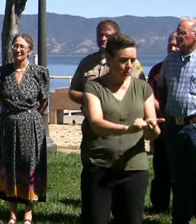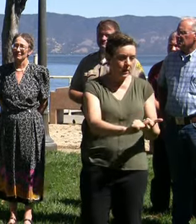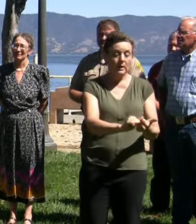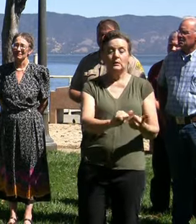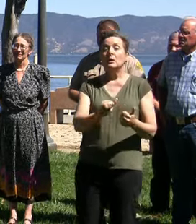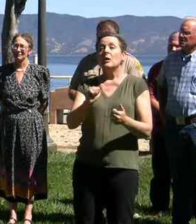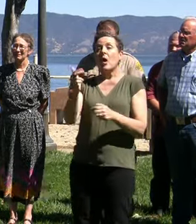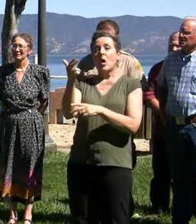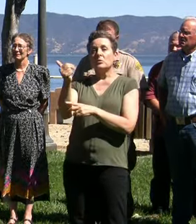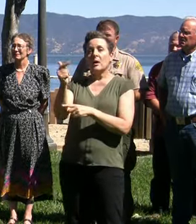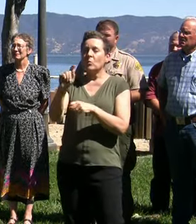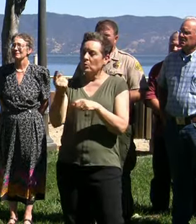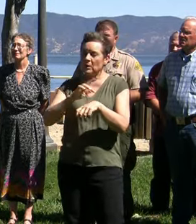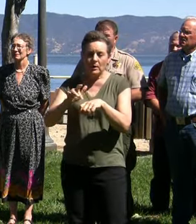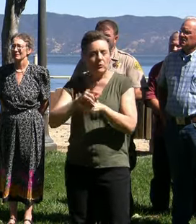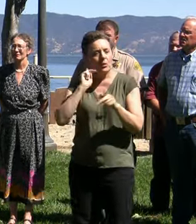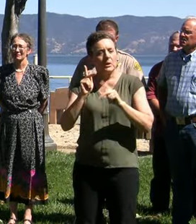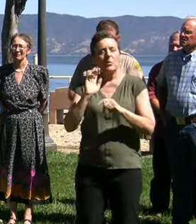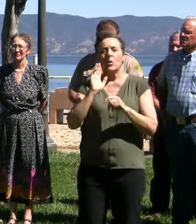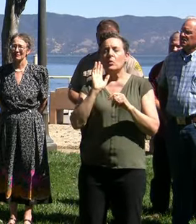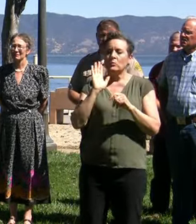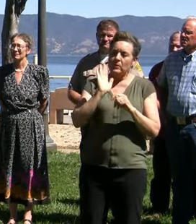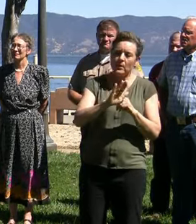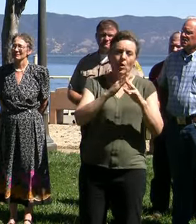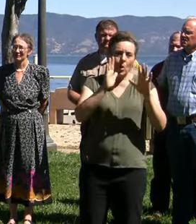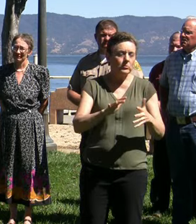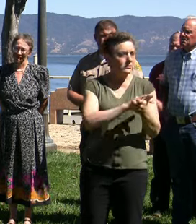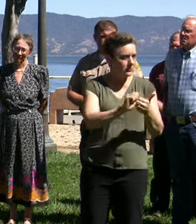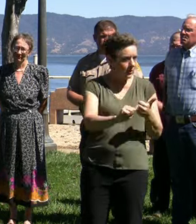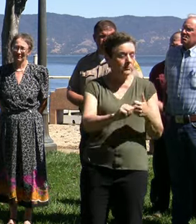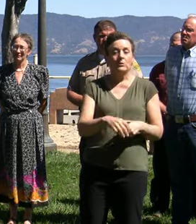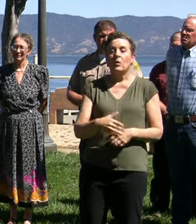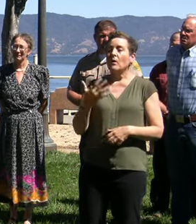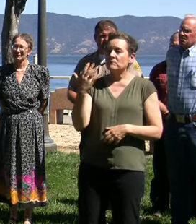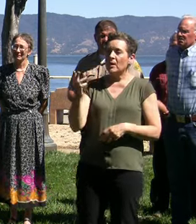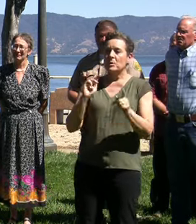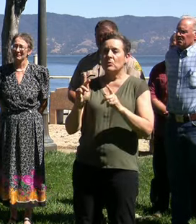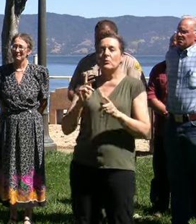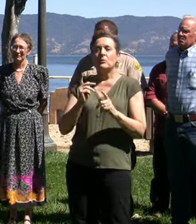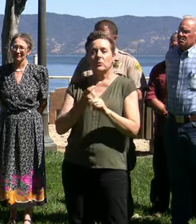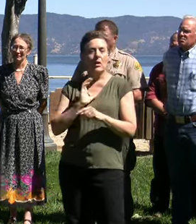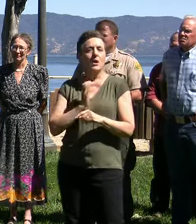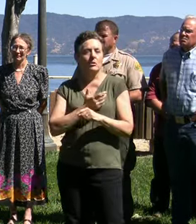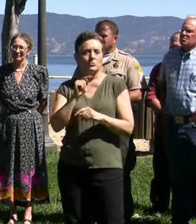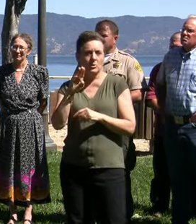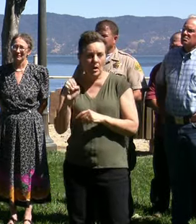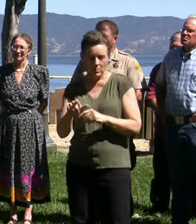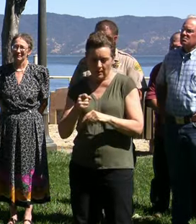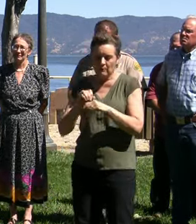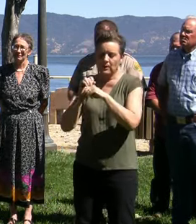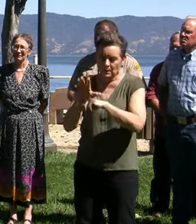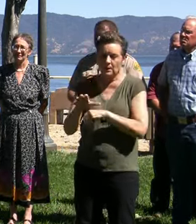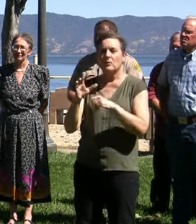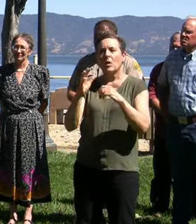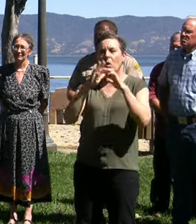people who will be staying there will be people who have lost their home. So five members of the tribe were affected. They have lost their homes, and we're working diligently